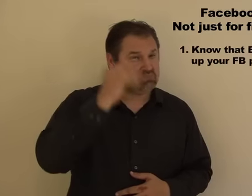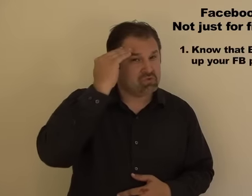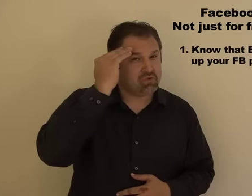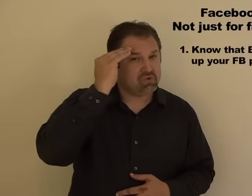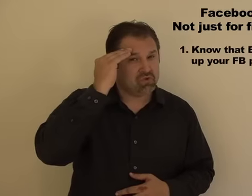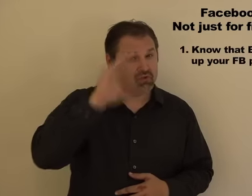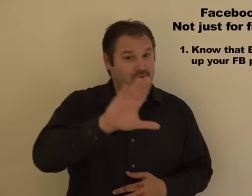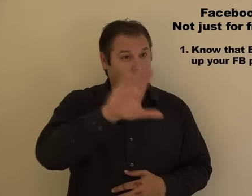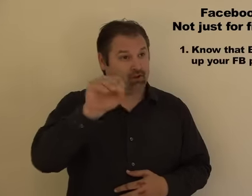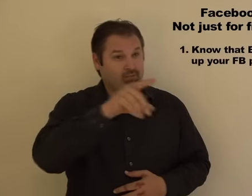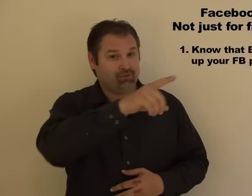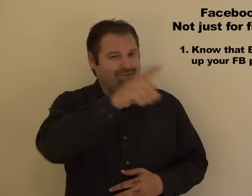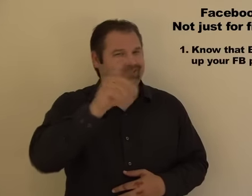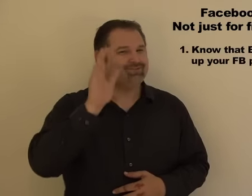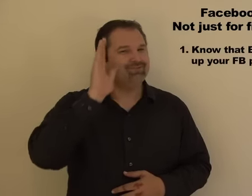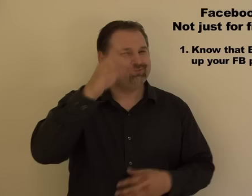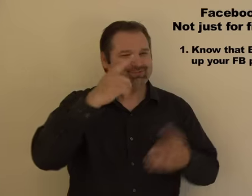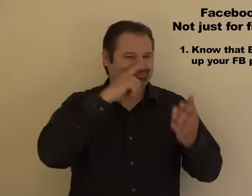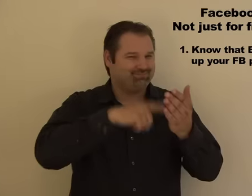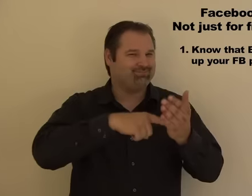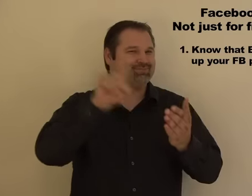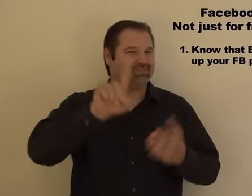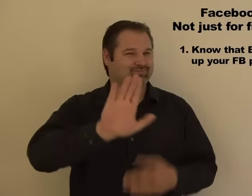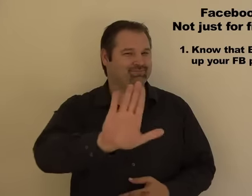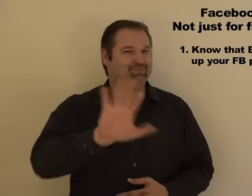It's important to know that employers will look up your Facebook profile.